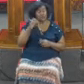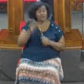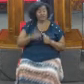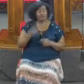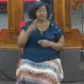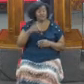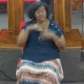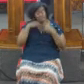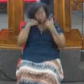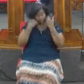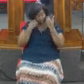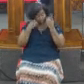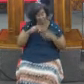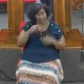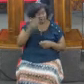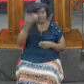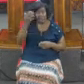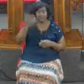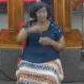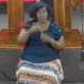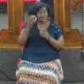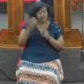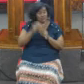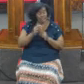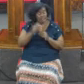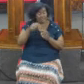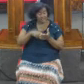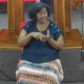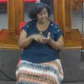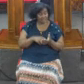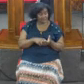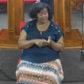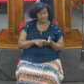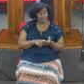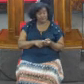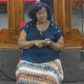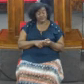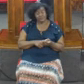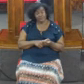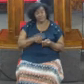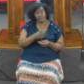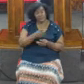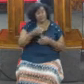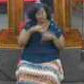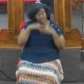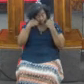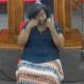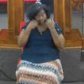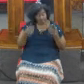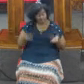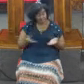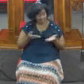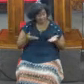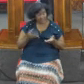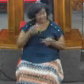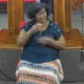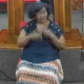shall be ashamed of me and my word in this, listen what Jesus described it. You shame of me in this